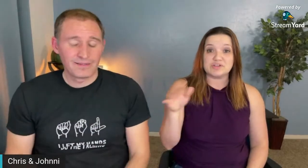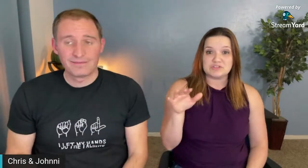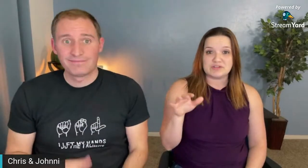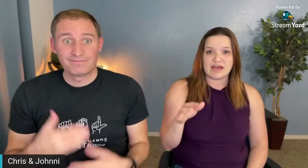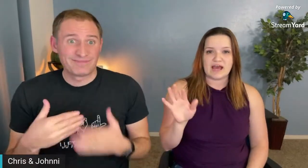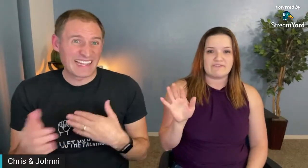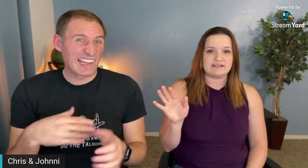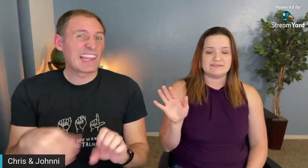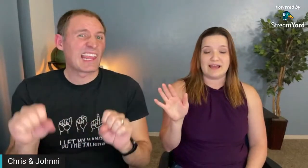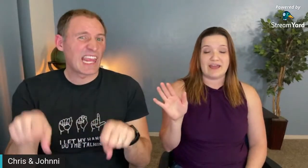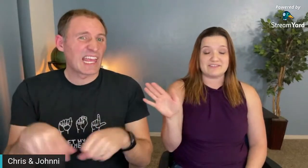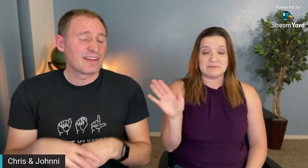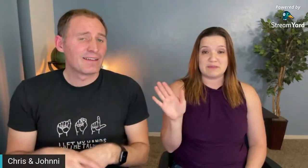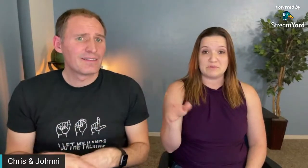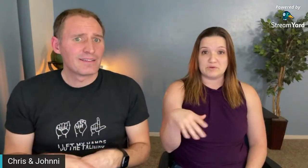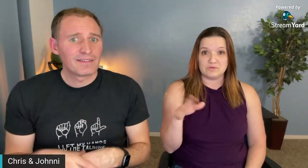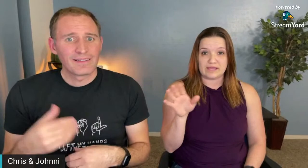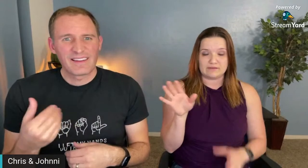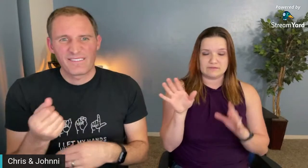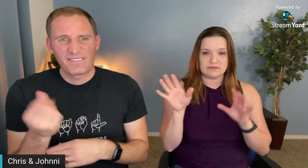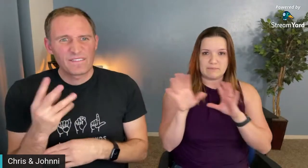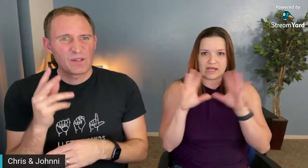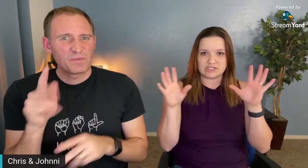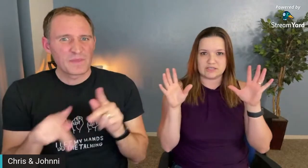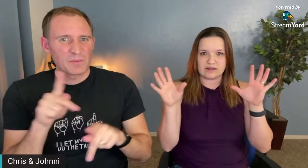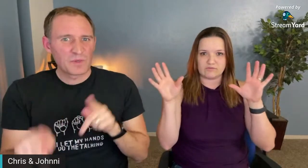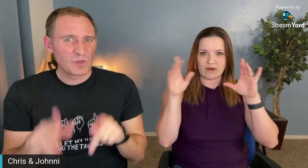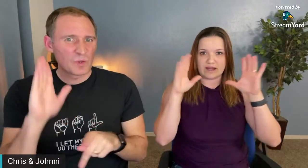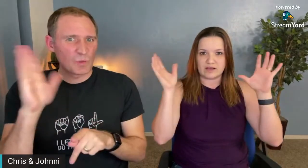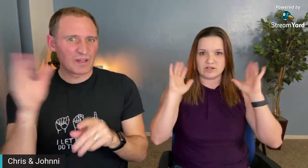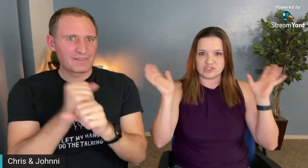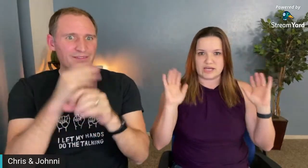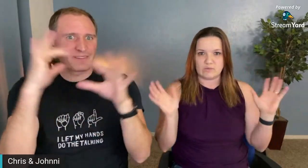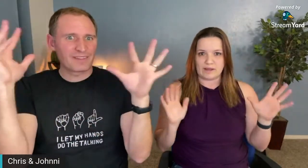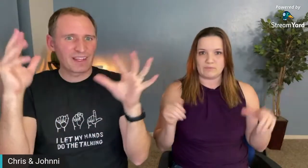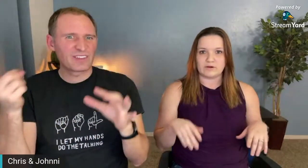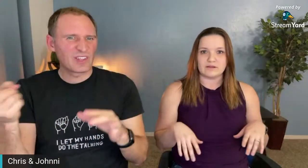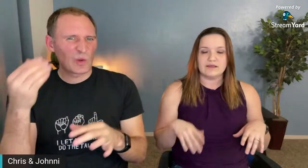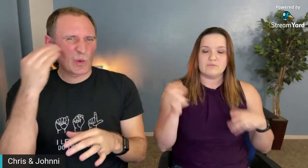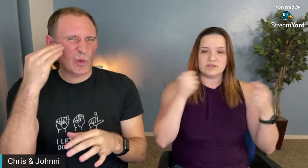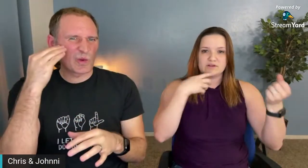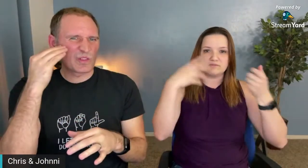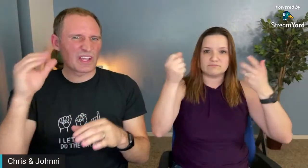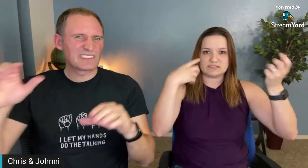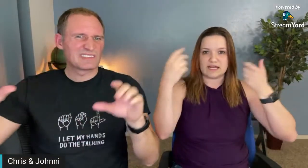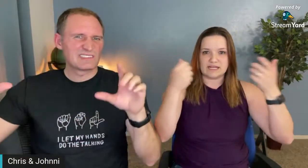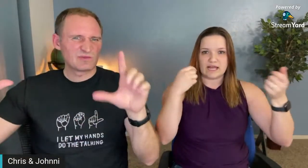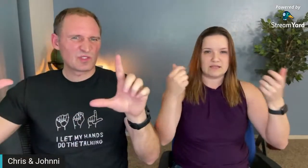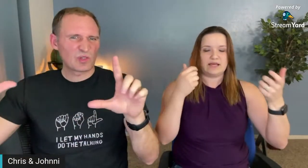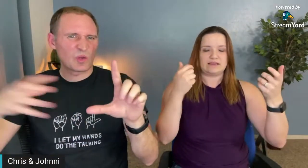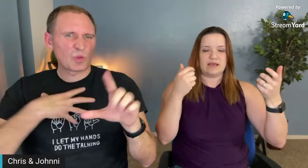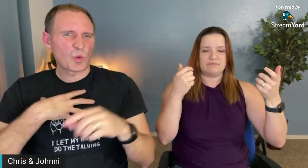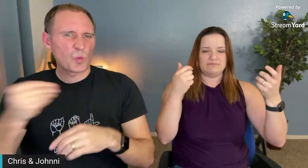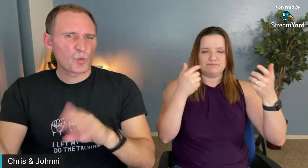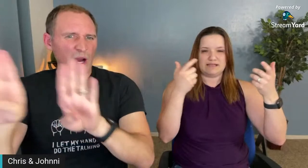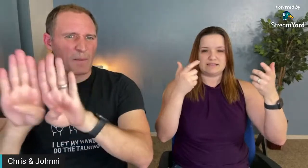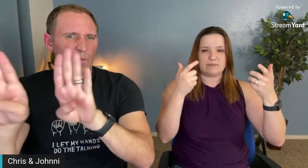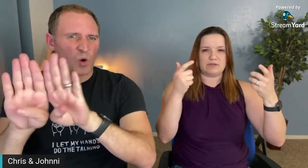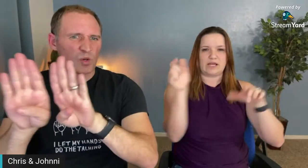could do that. I have some people who like imagine they're writing on a giant whiteboard when they're signing, and they mess up and they're like,